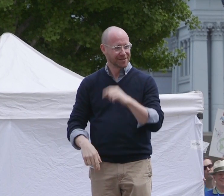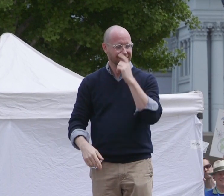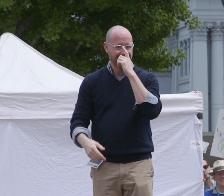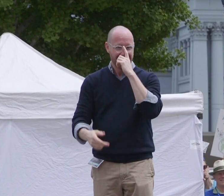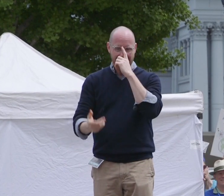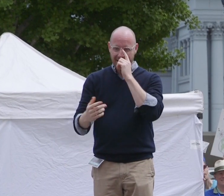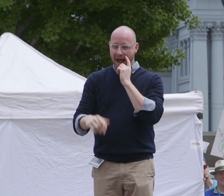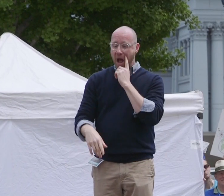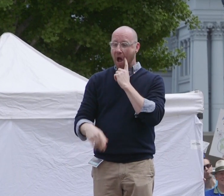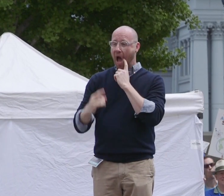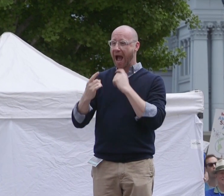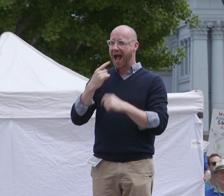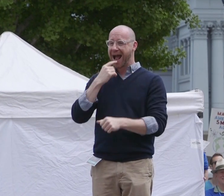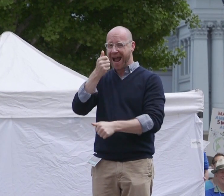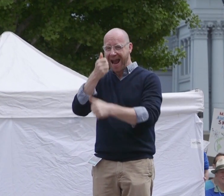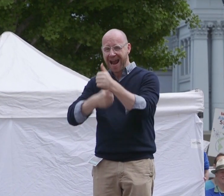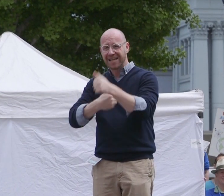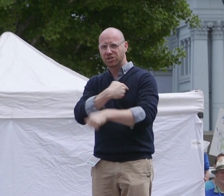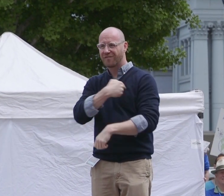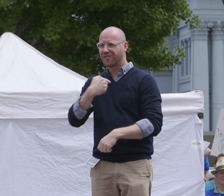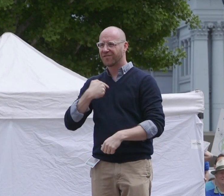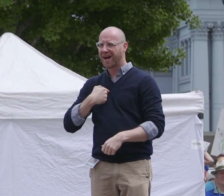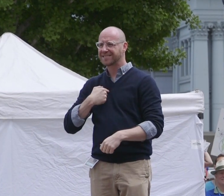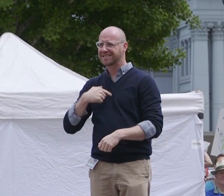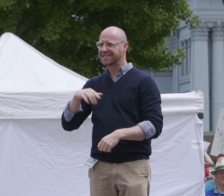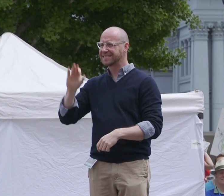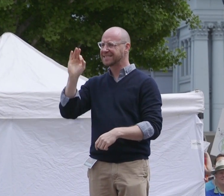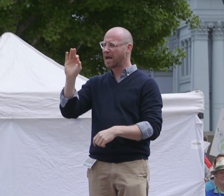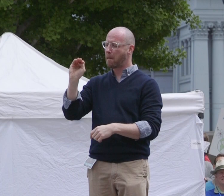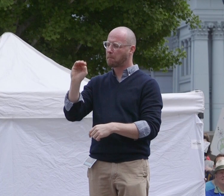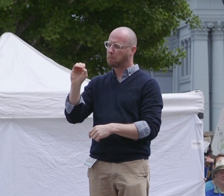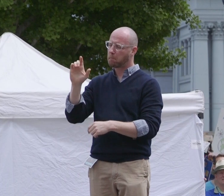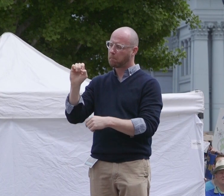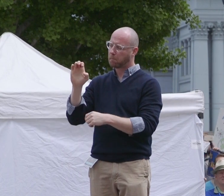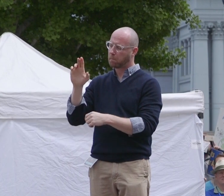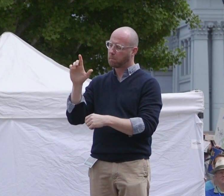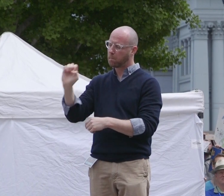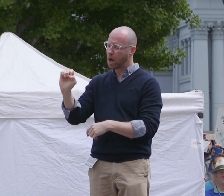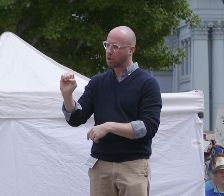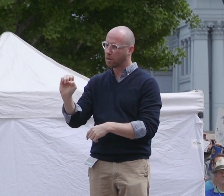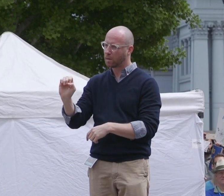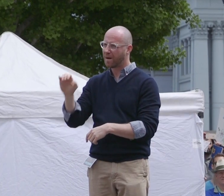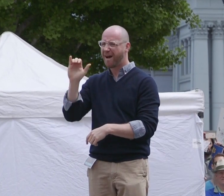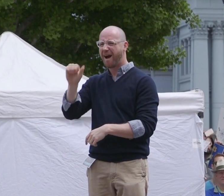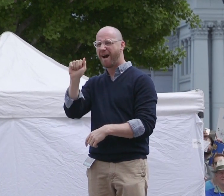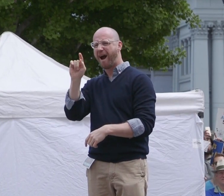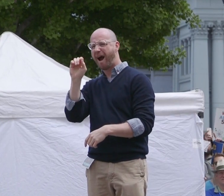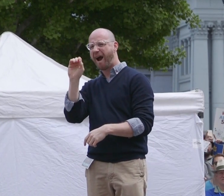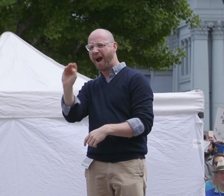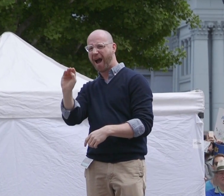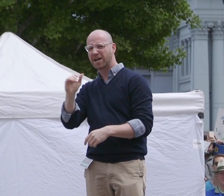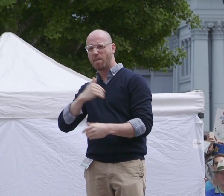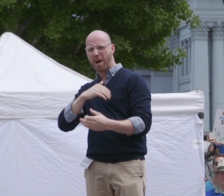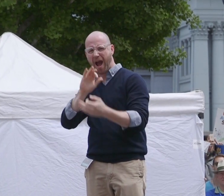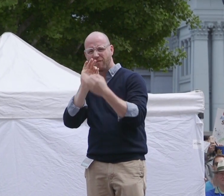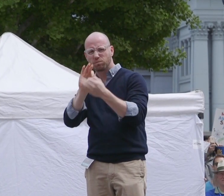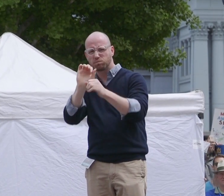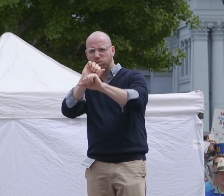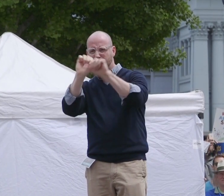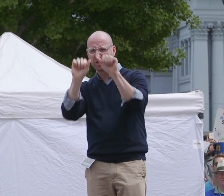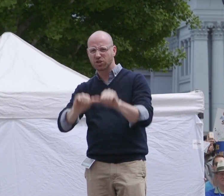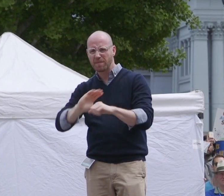Each of us is a molecule, a precise geometry of atoms bonded together under unique rules and